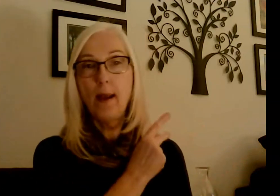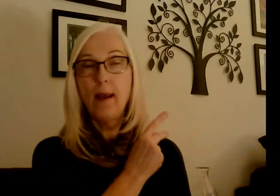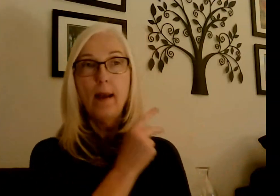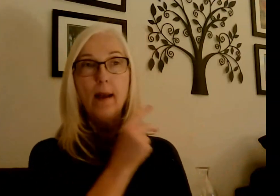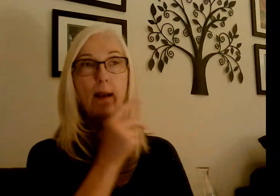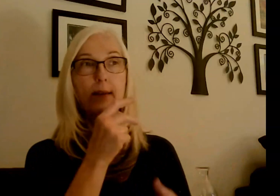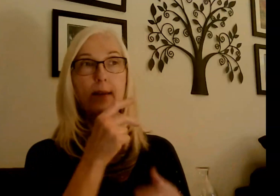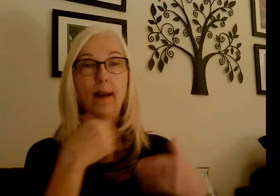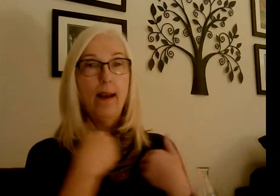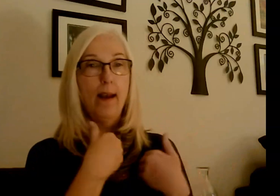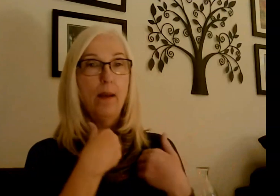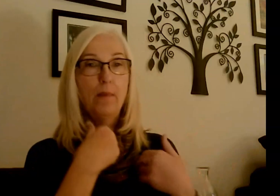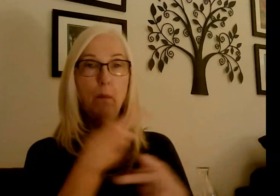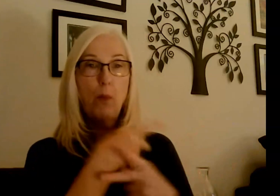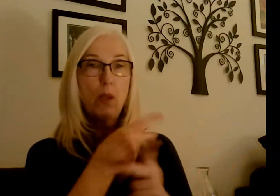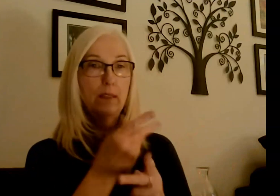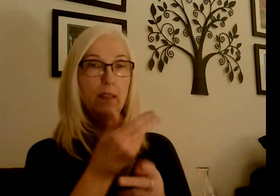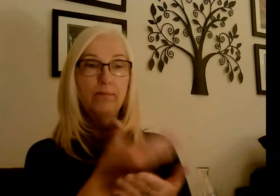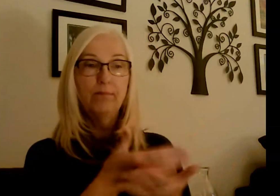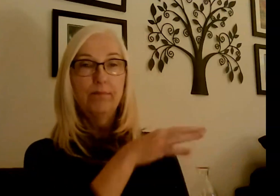You'll be happy that you never look back.